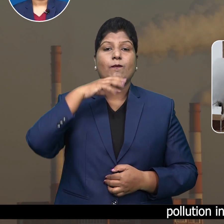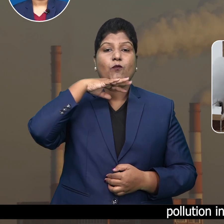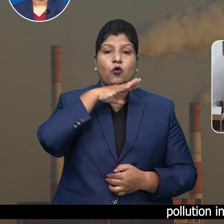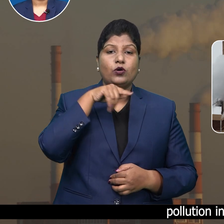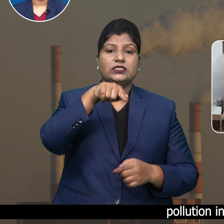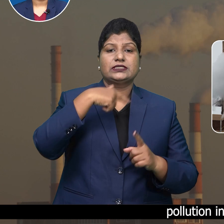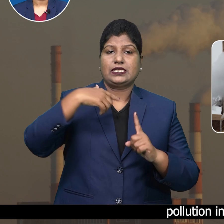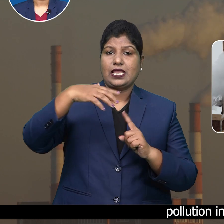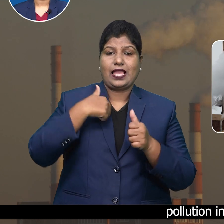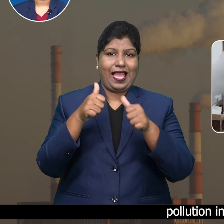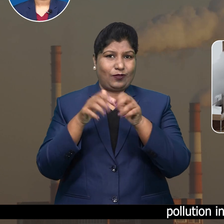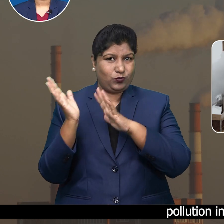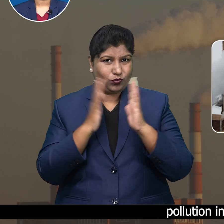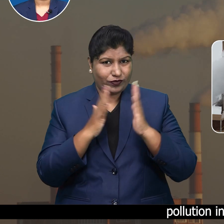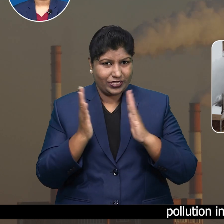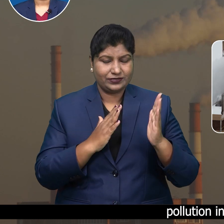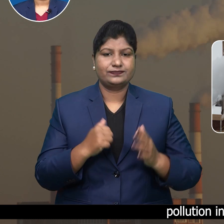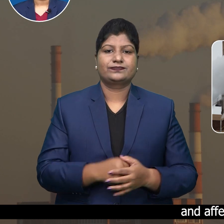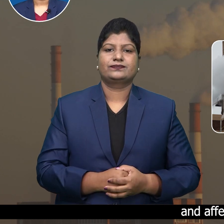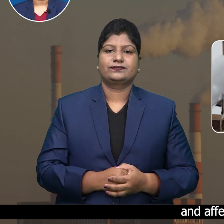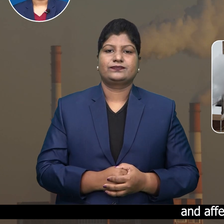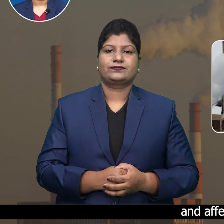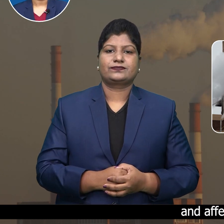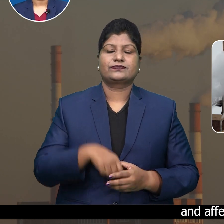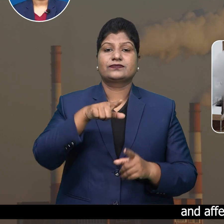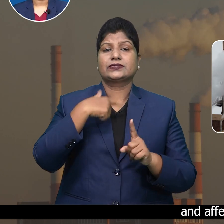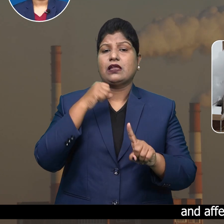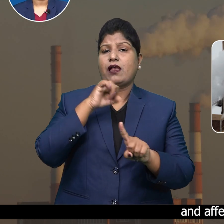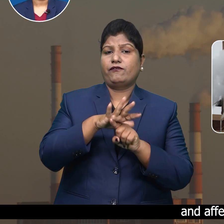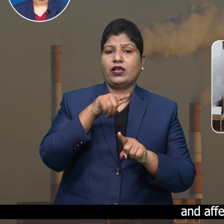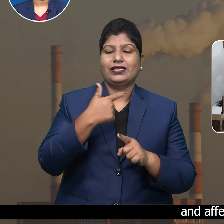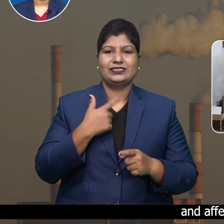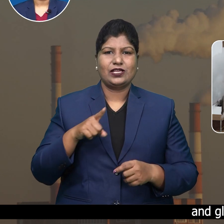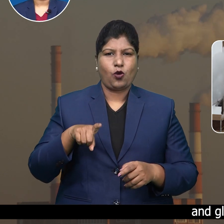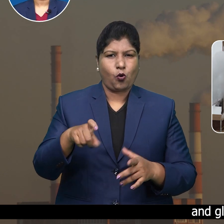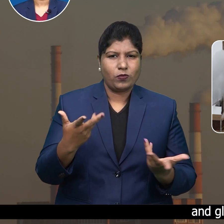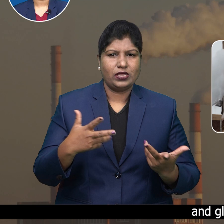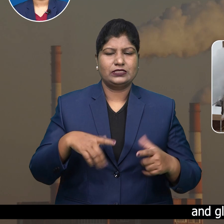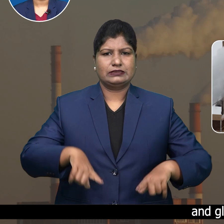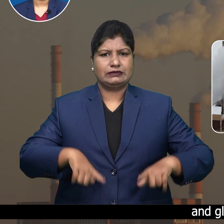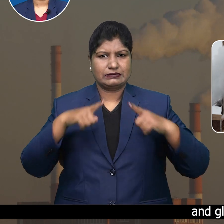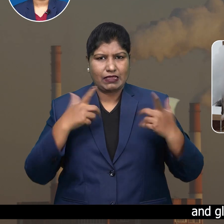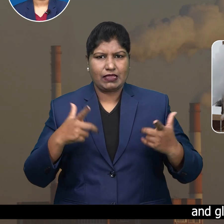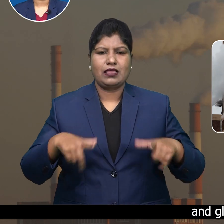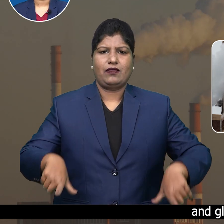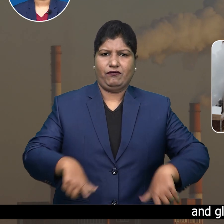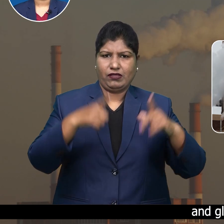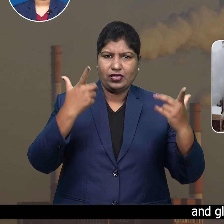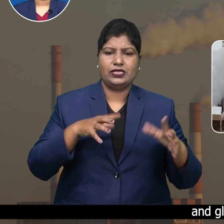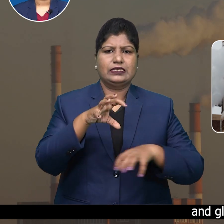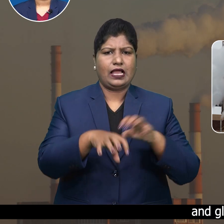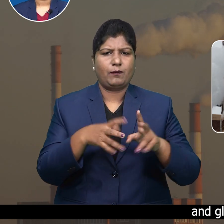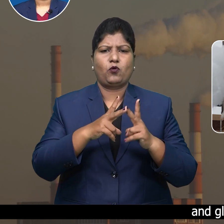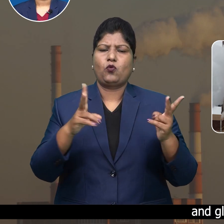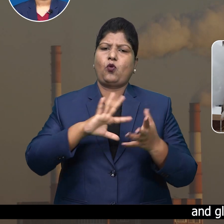pollution in the atmosphere and affect organisms and global health.